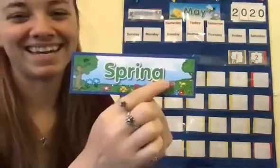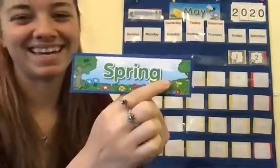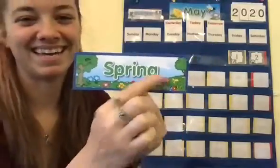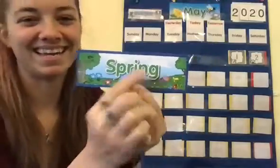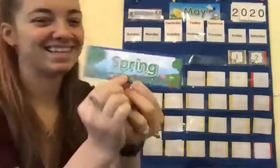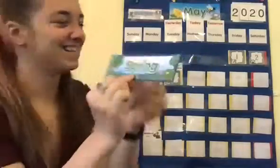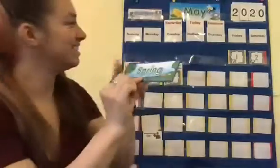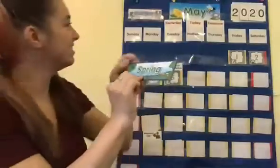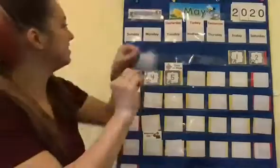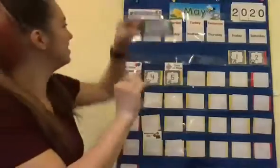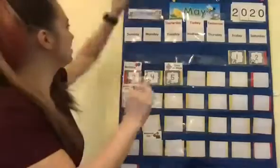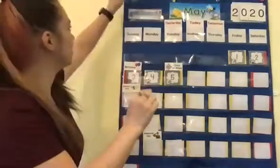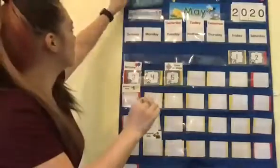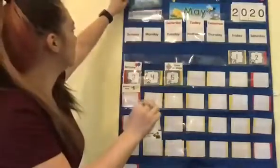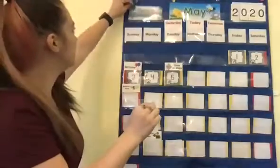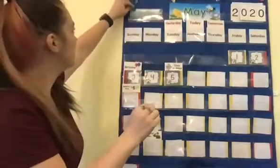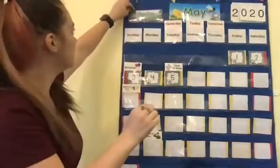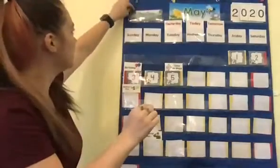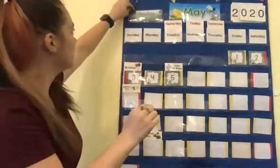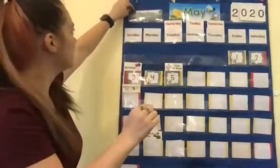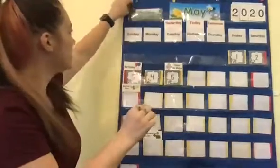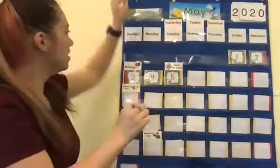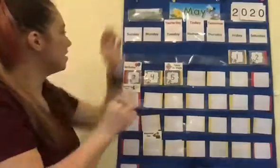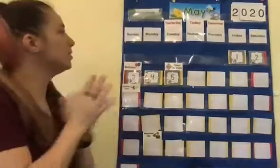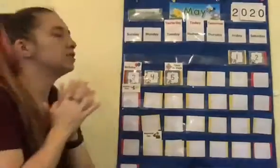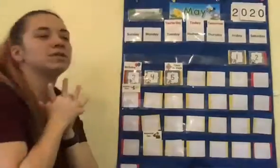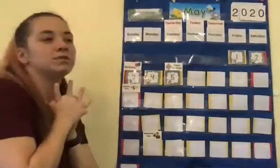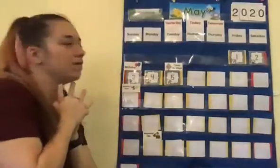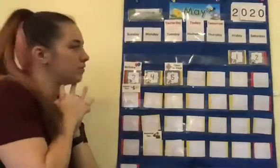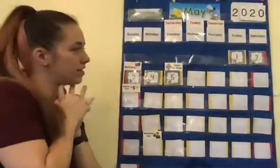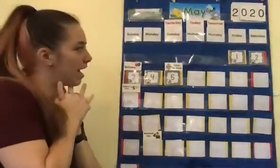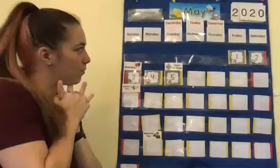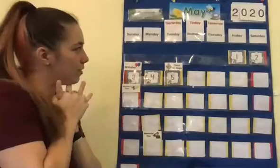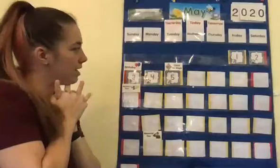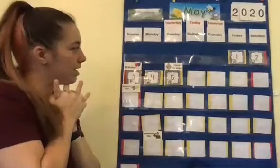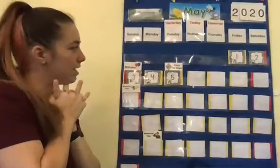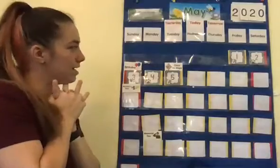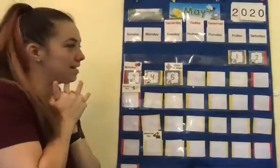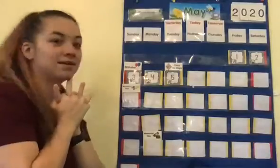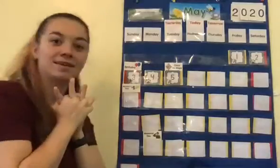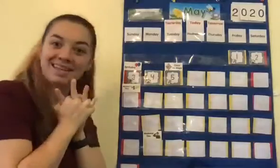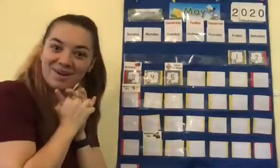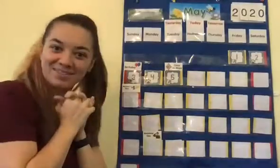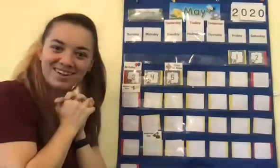spring. Good job. And what do we do after that? We count our